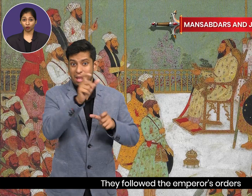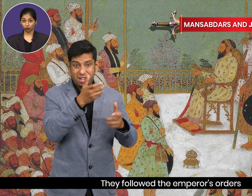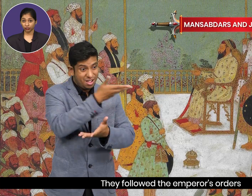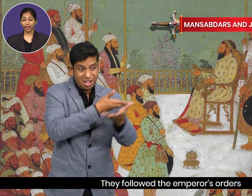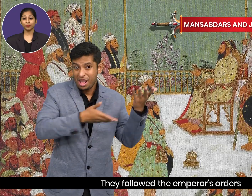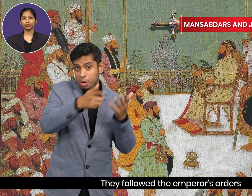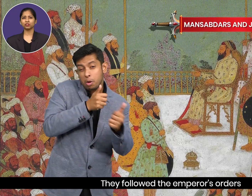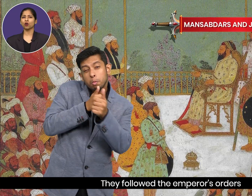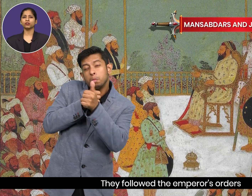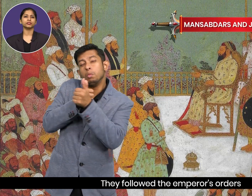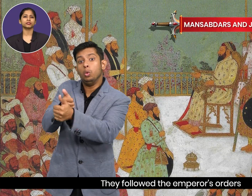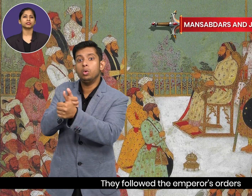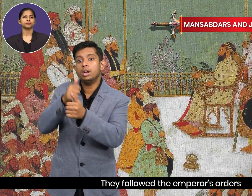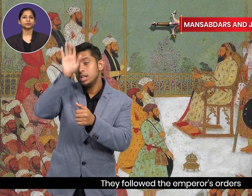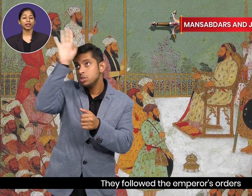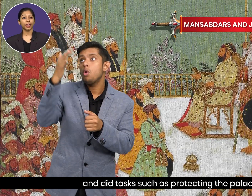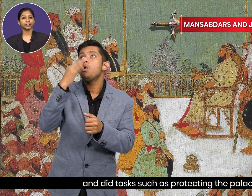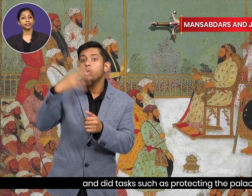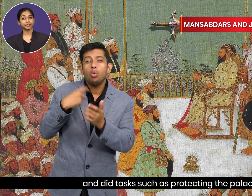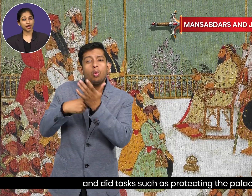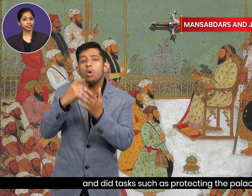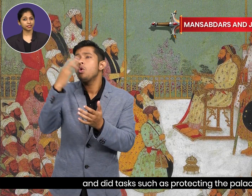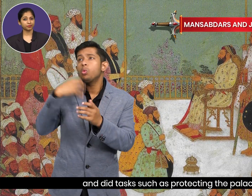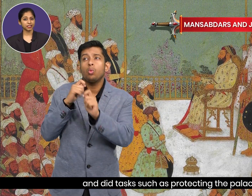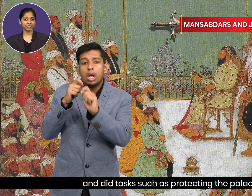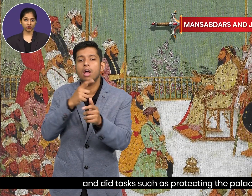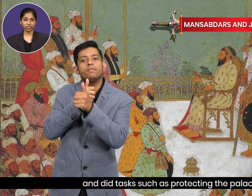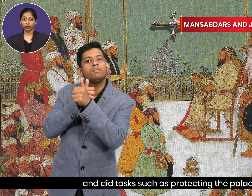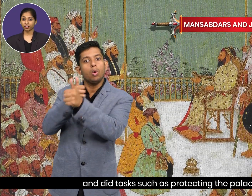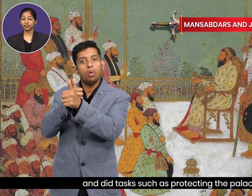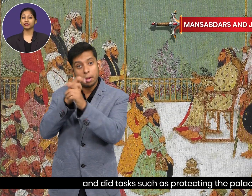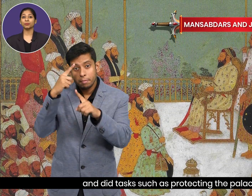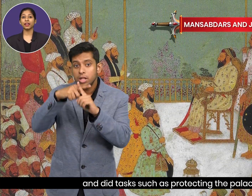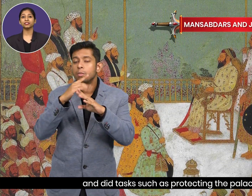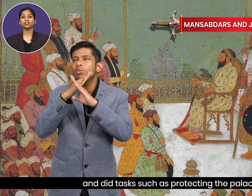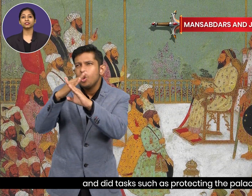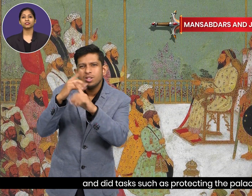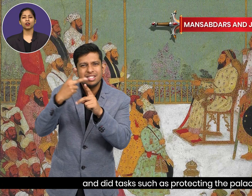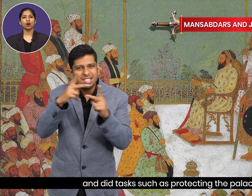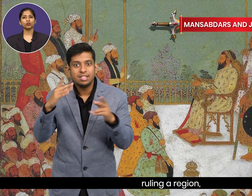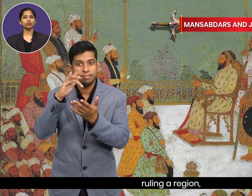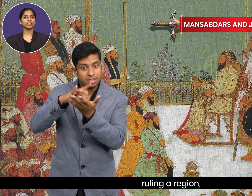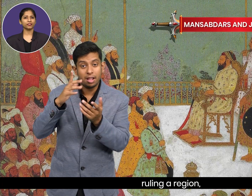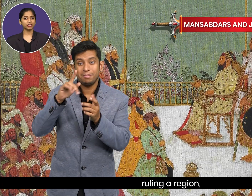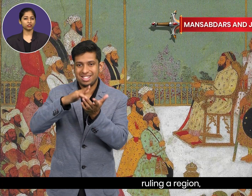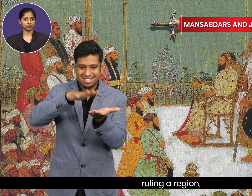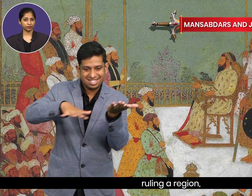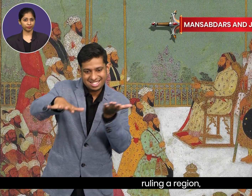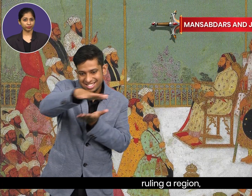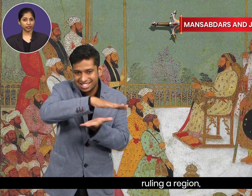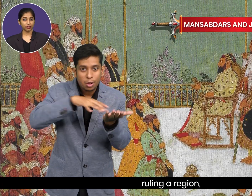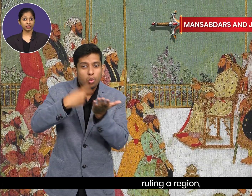They followed the emperor's orders and did tasks such as protecting the palace, ruling a